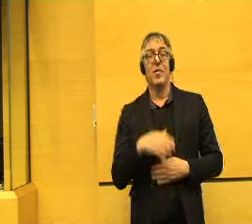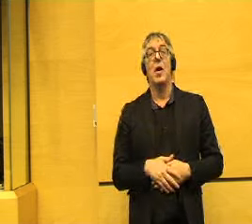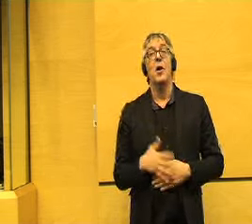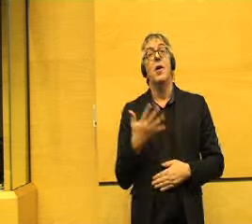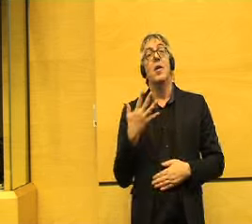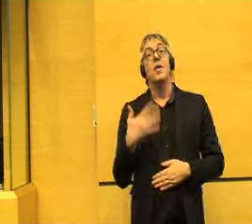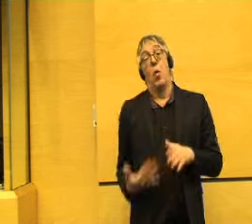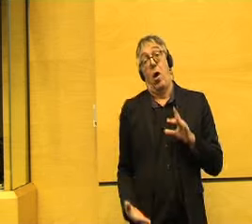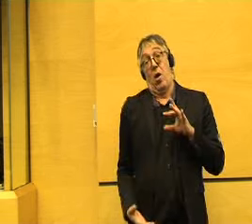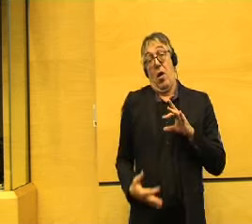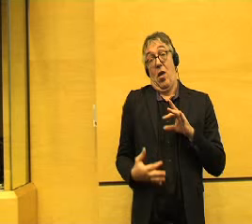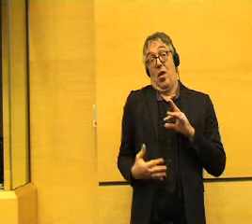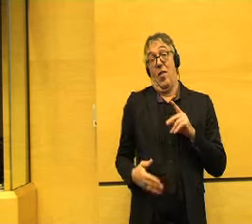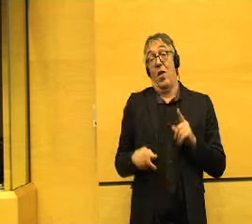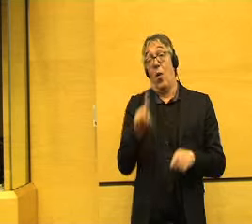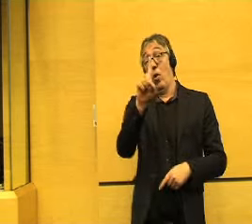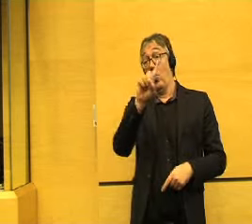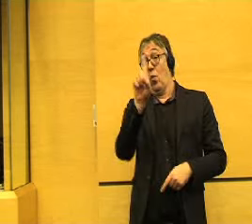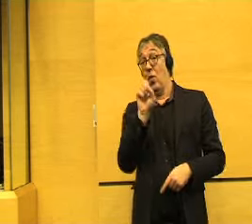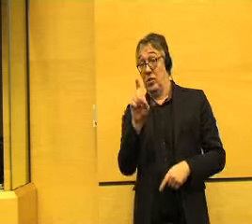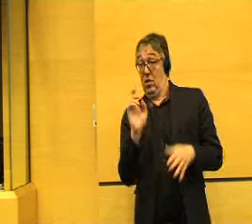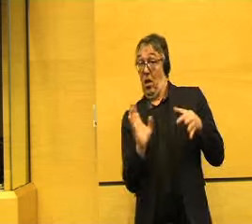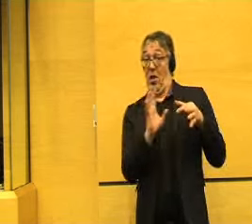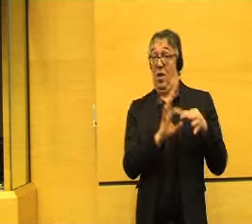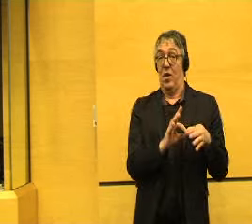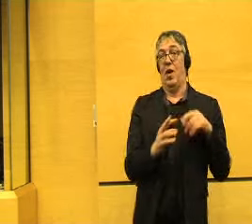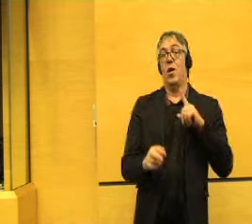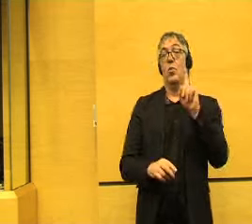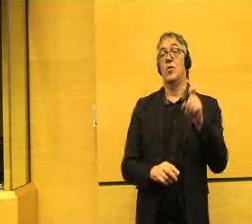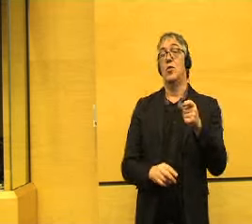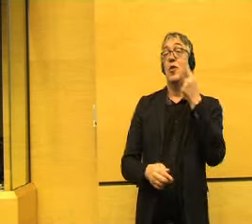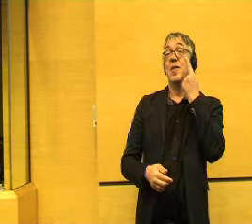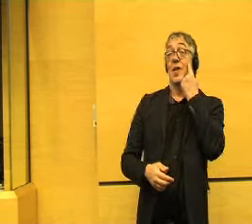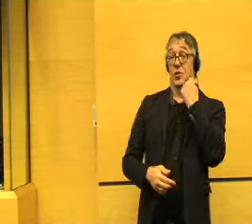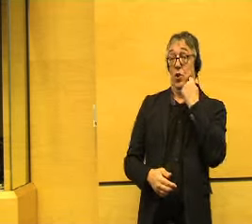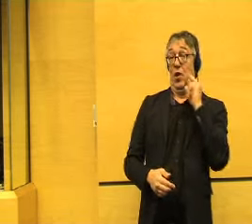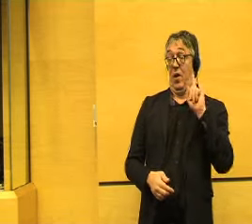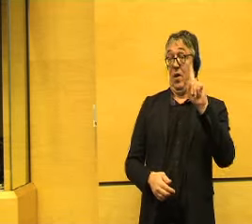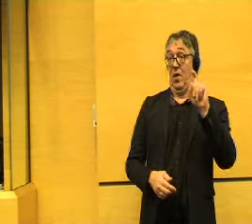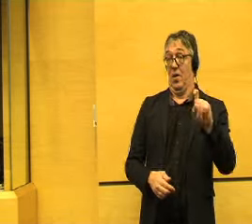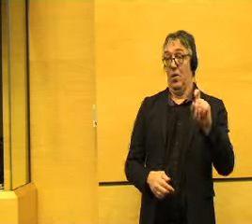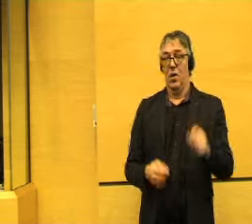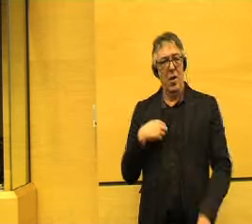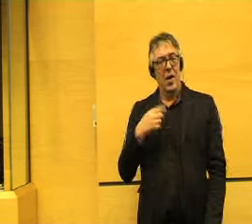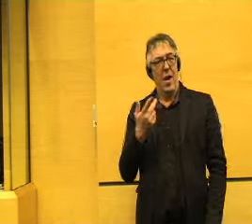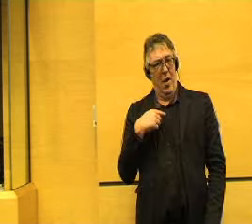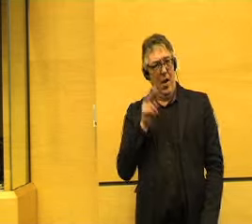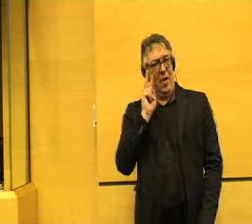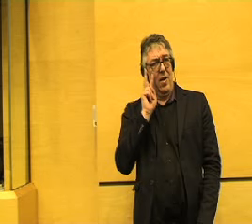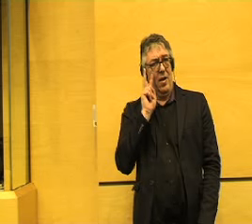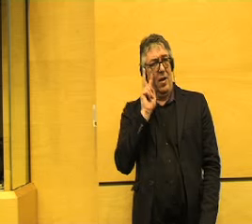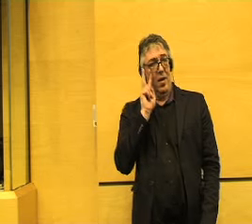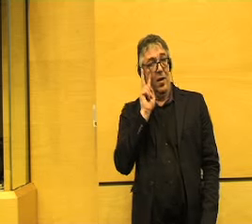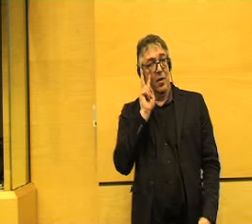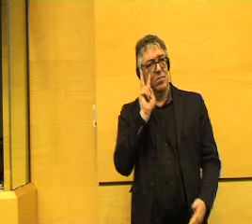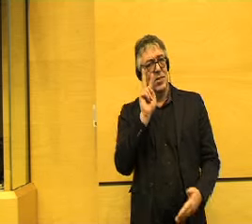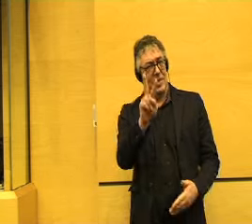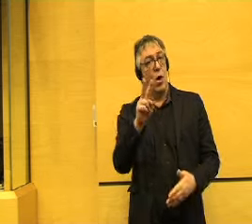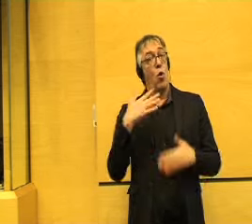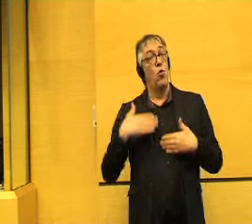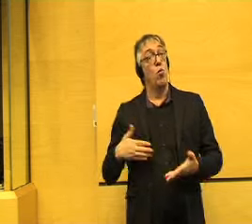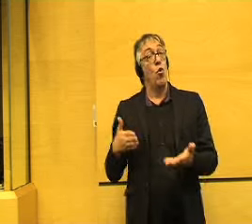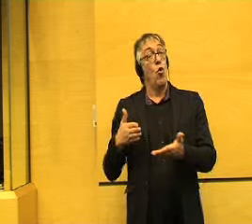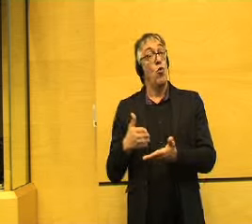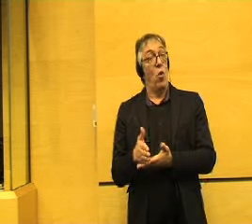which is related to what I asked yesterday. I see in the information that there are numerous recommendations from the Human Rights